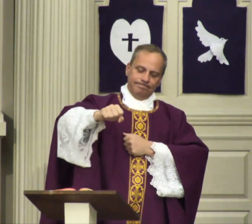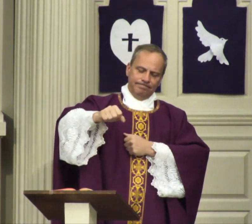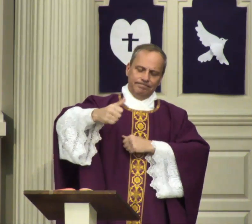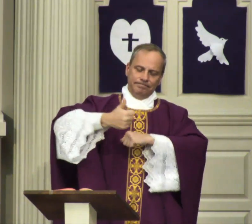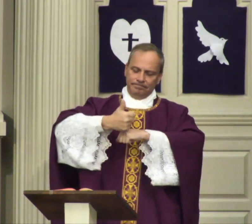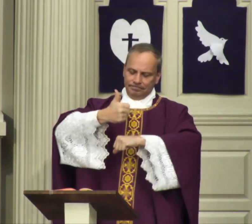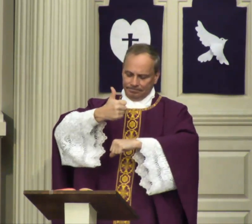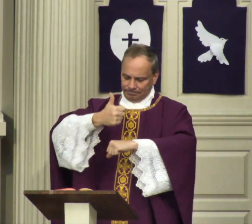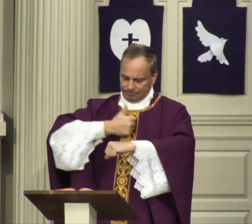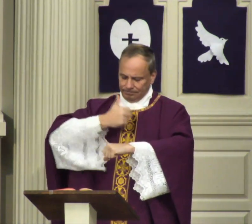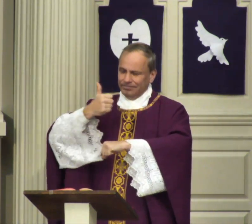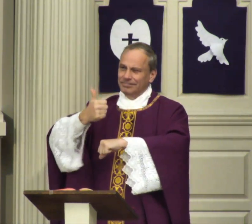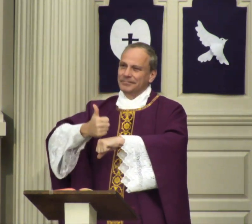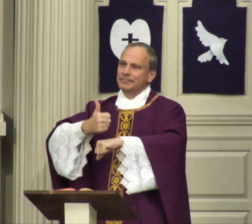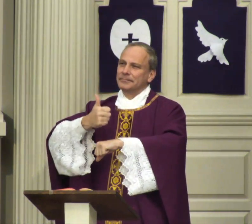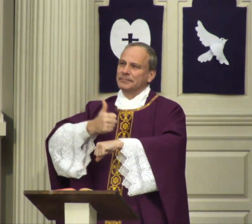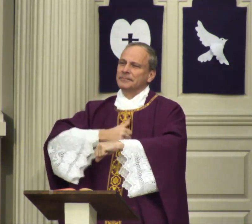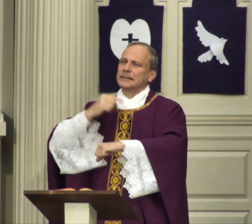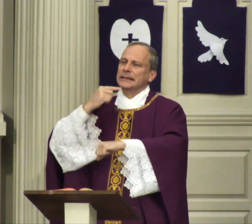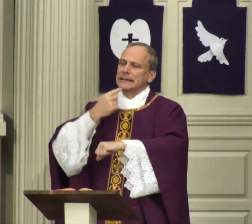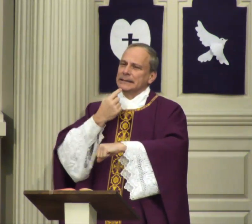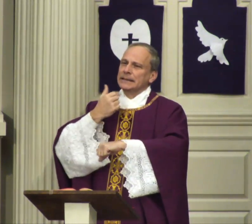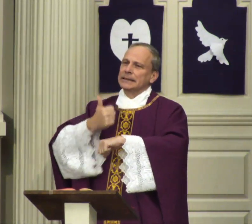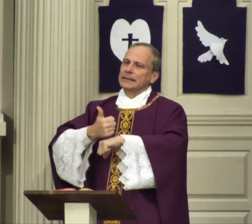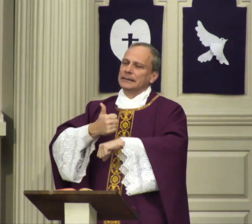I have done and what I have failed to do,